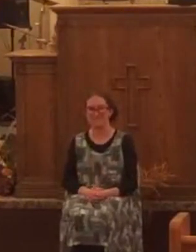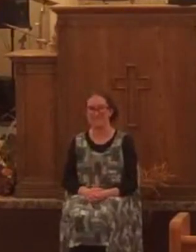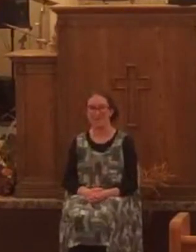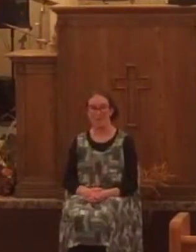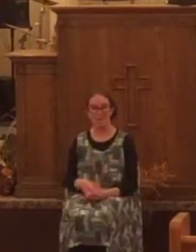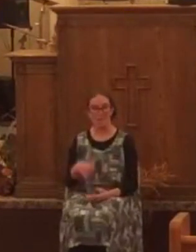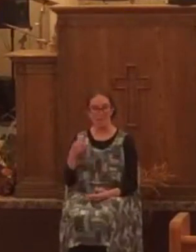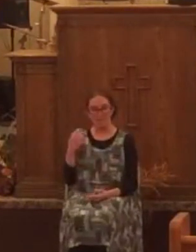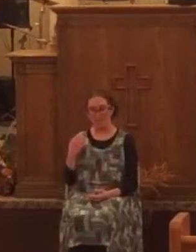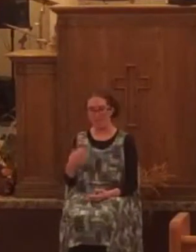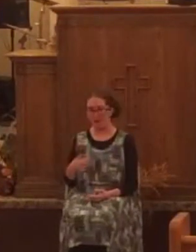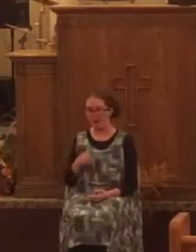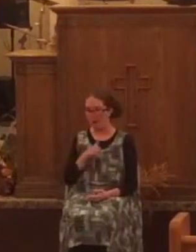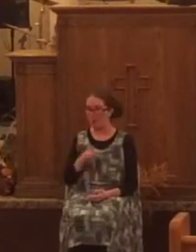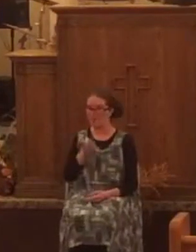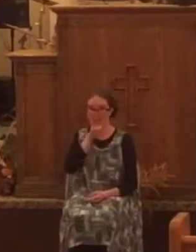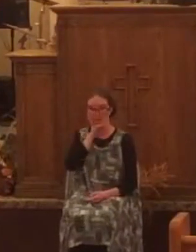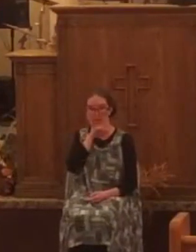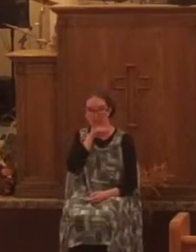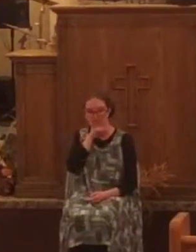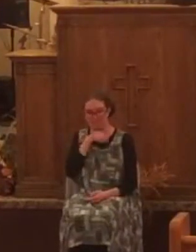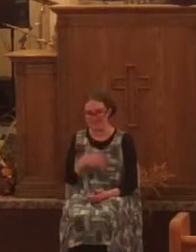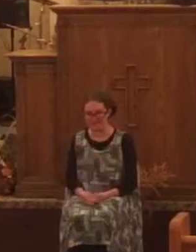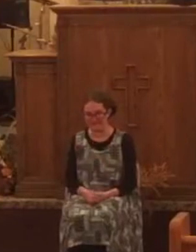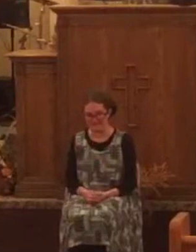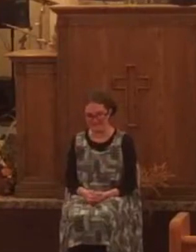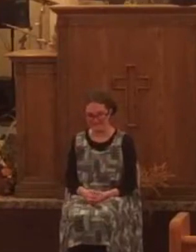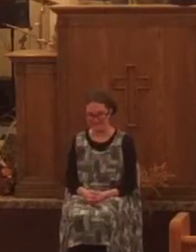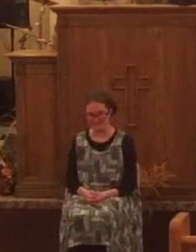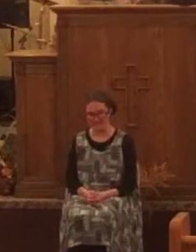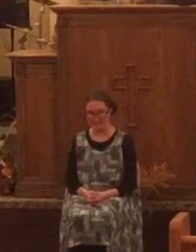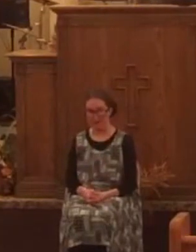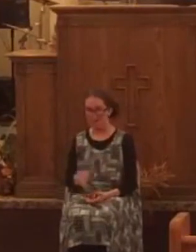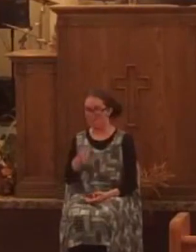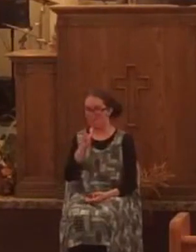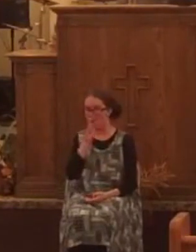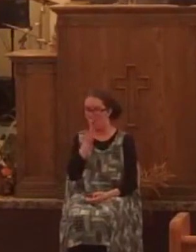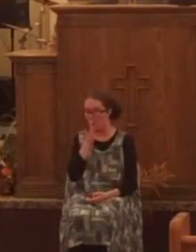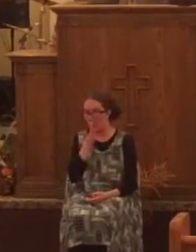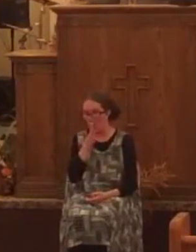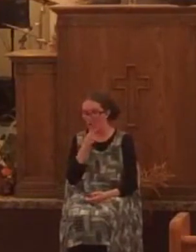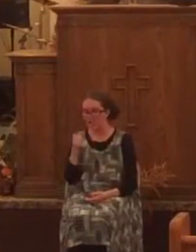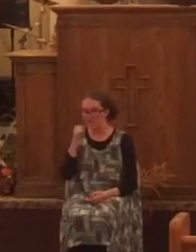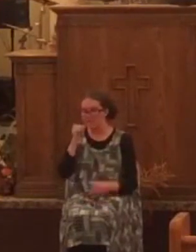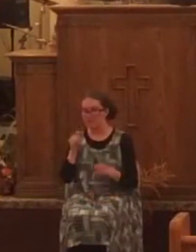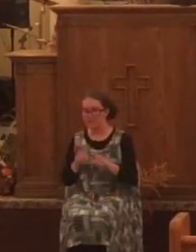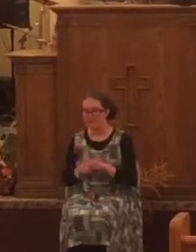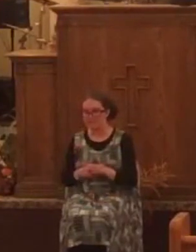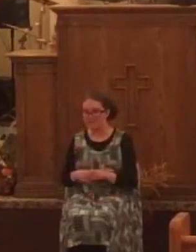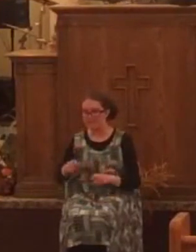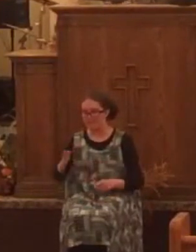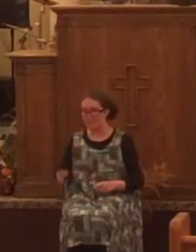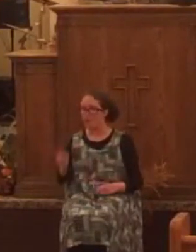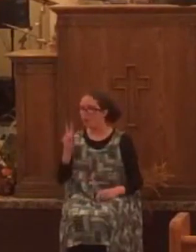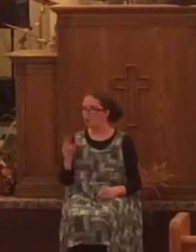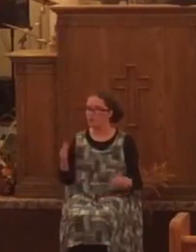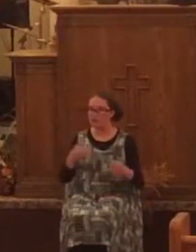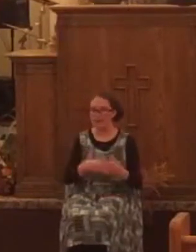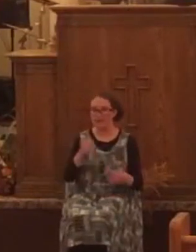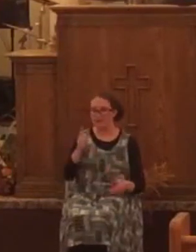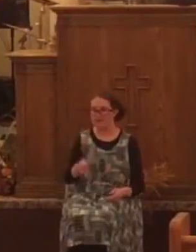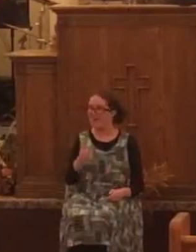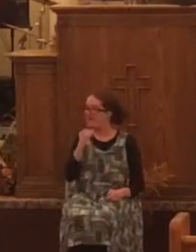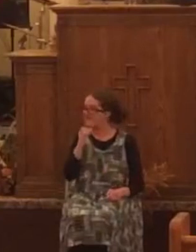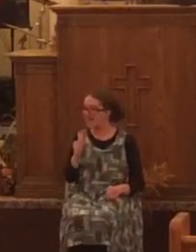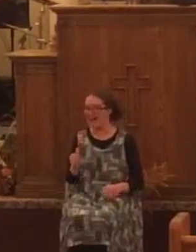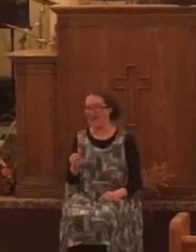Ooh, Lord have mercy. And it was ugly. And mama took my sister's side. Two against one, not fair. So